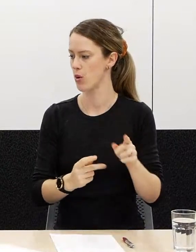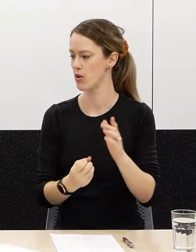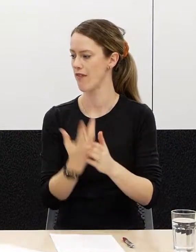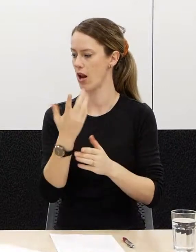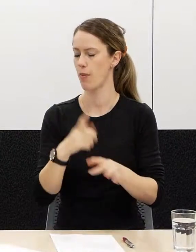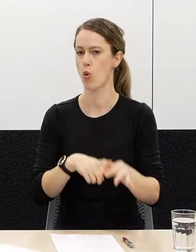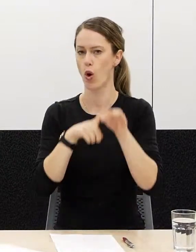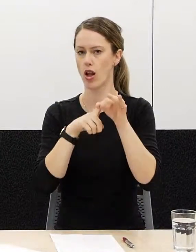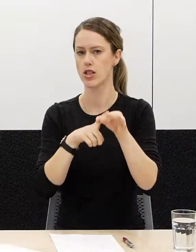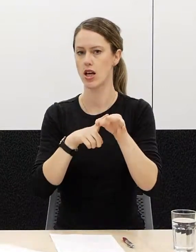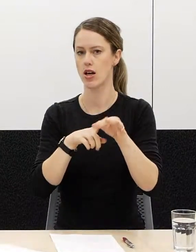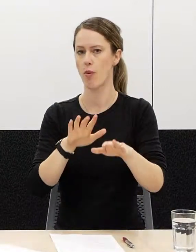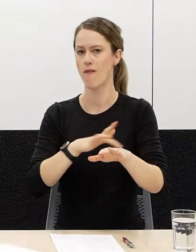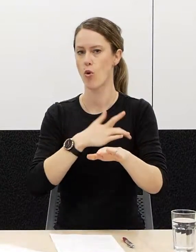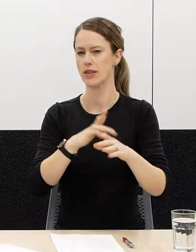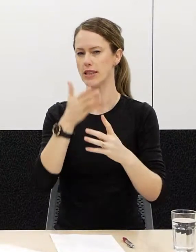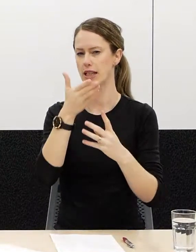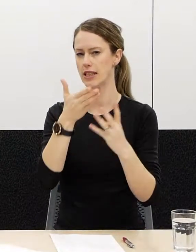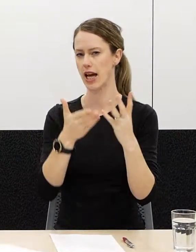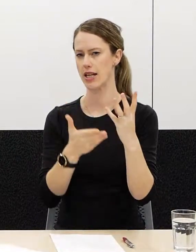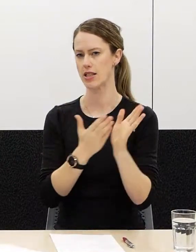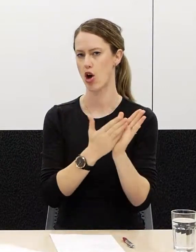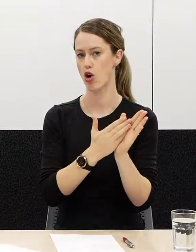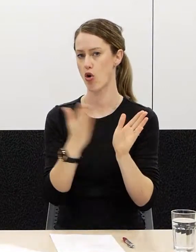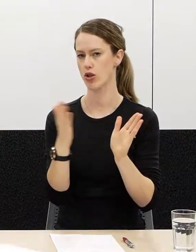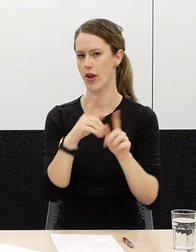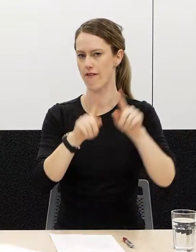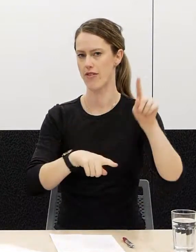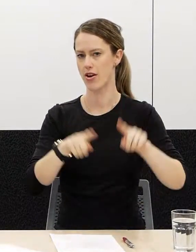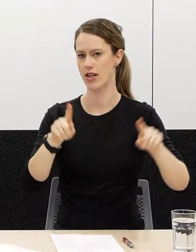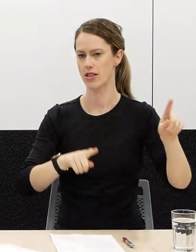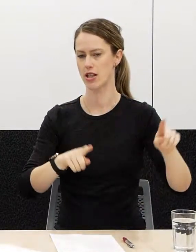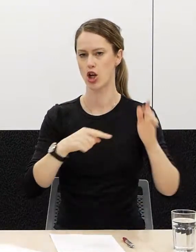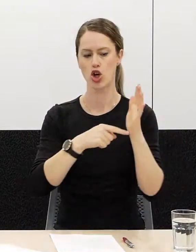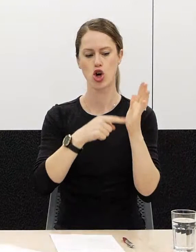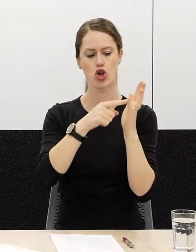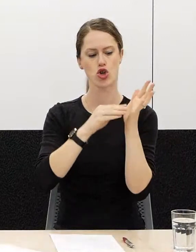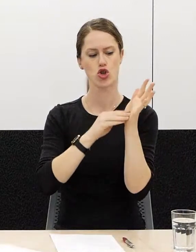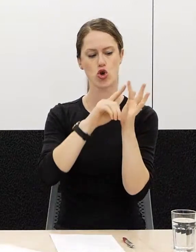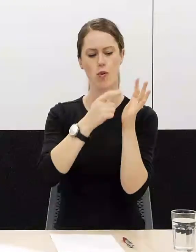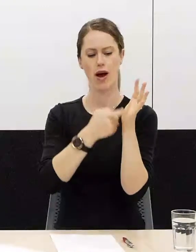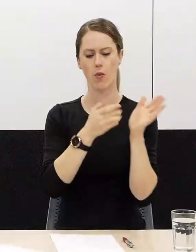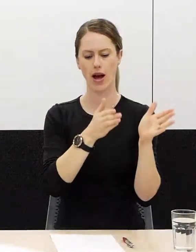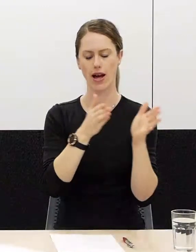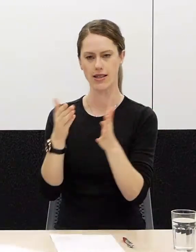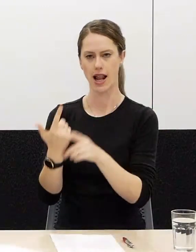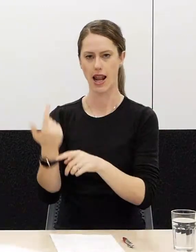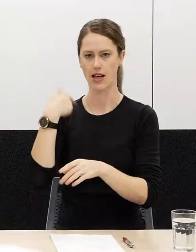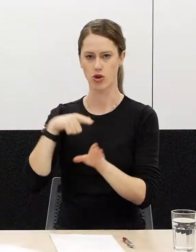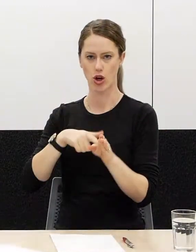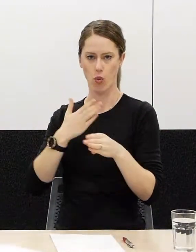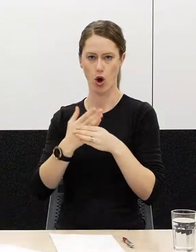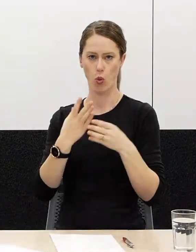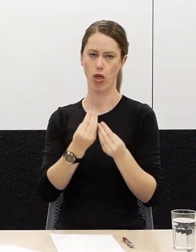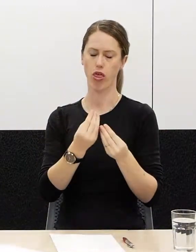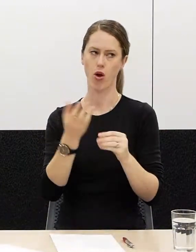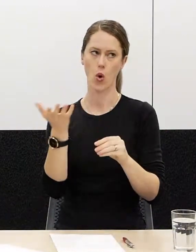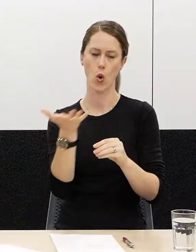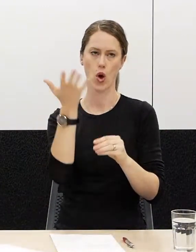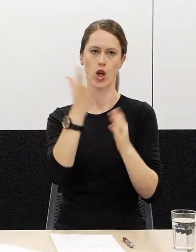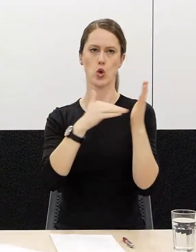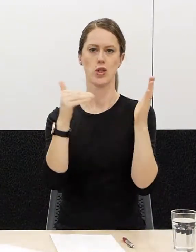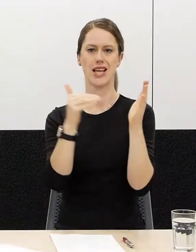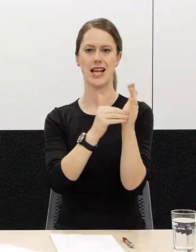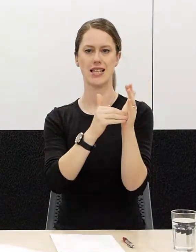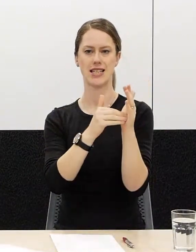developing quality performance indicators across our various tumour streams. And last year we had the privilege of working with some quite key New